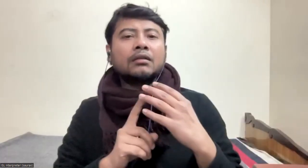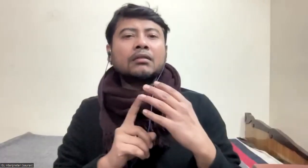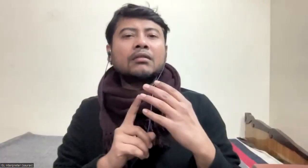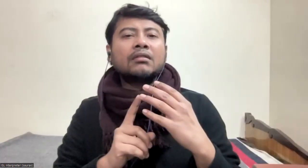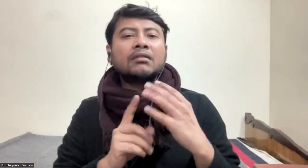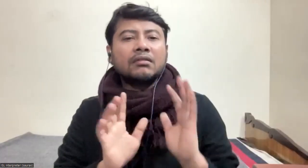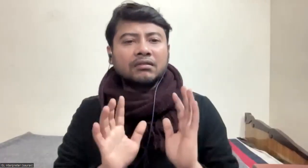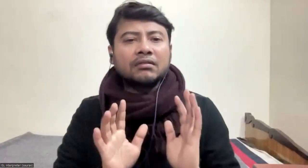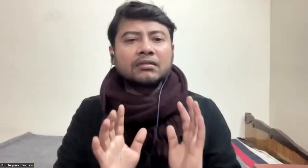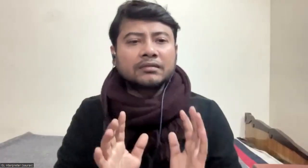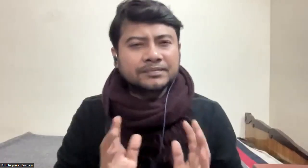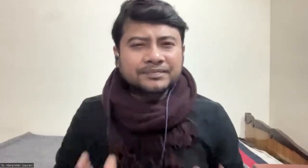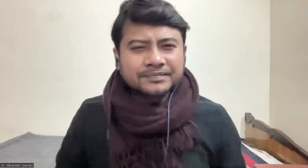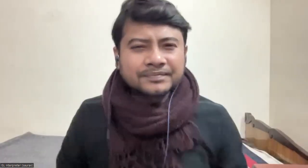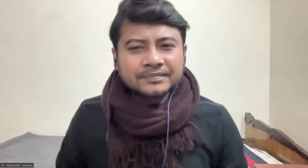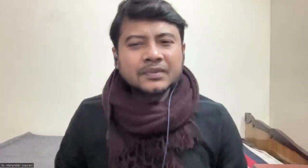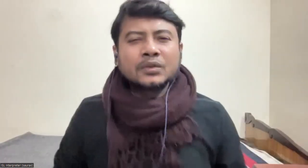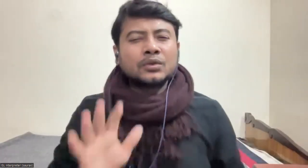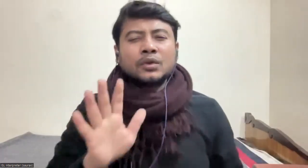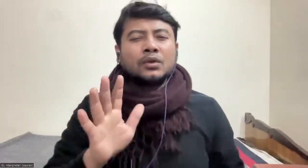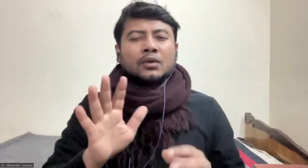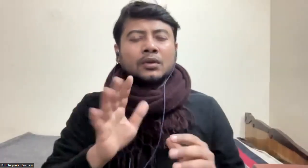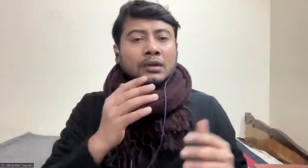Right? So just take a back step